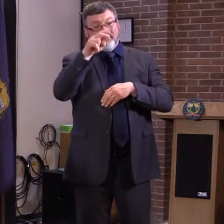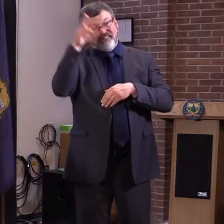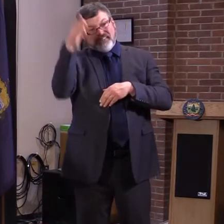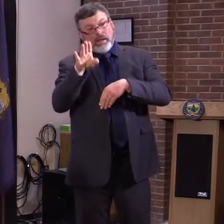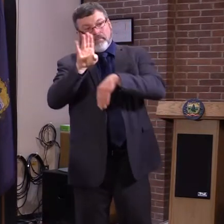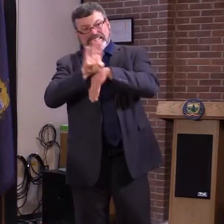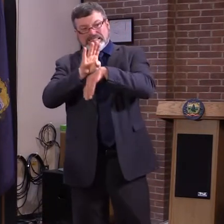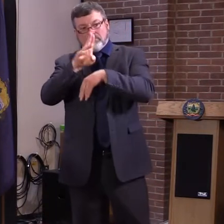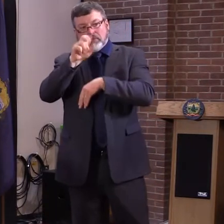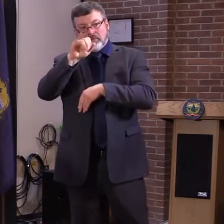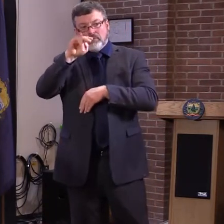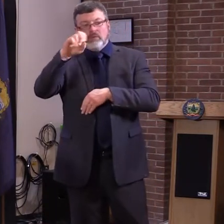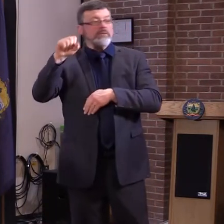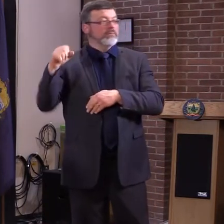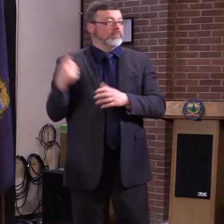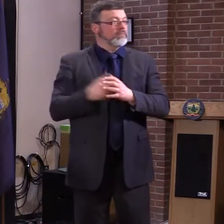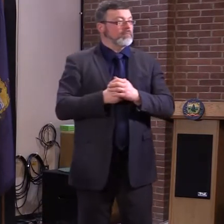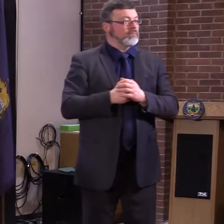healthvermont.gov/myvaccine.